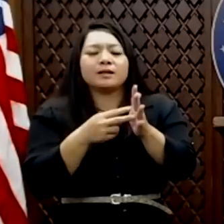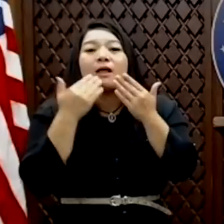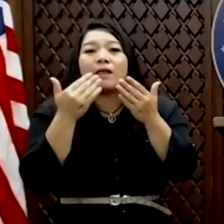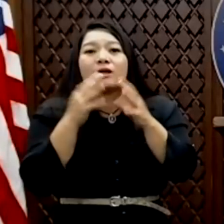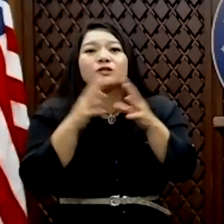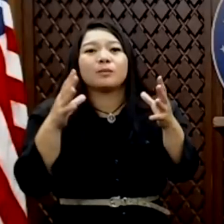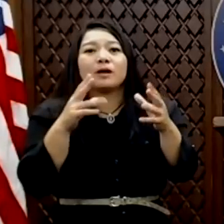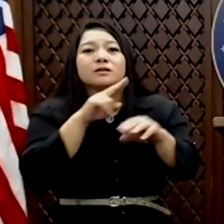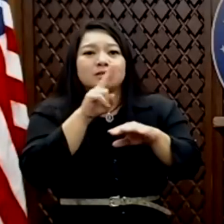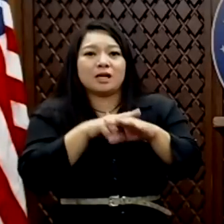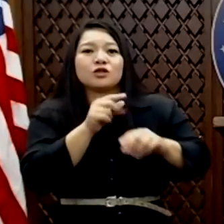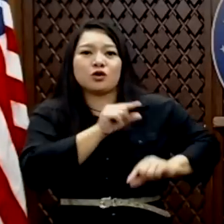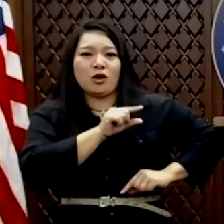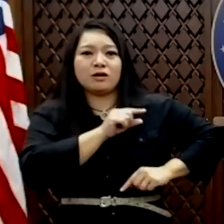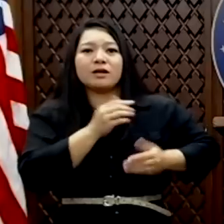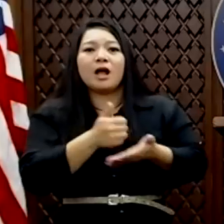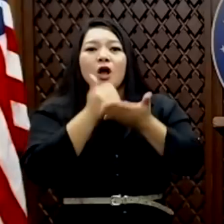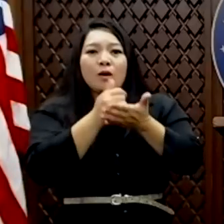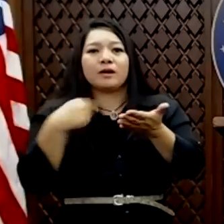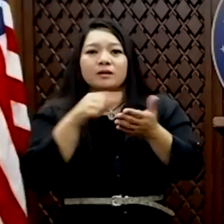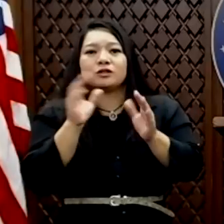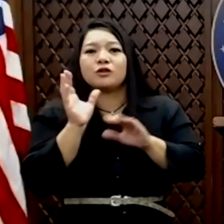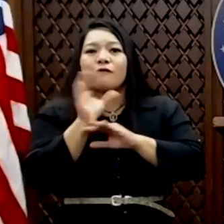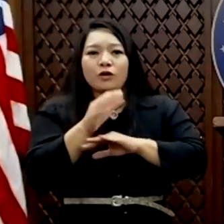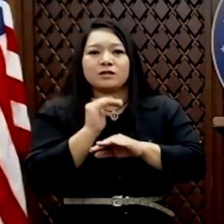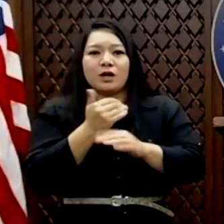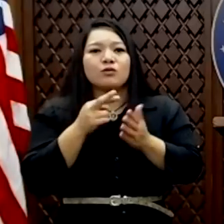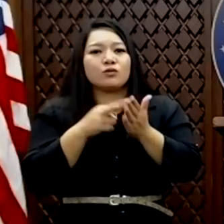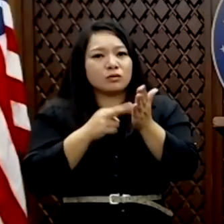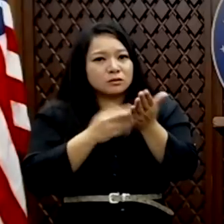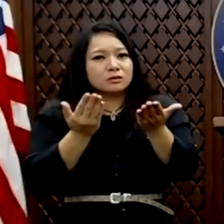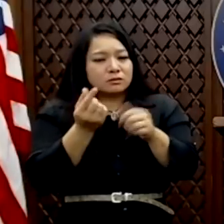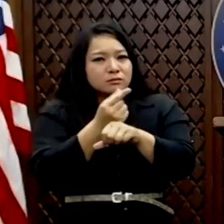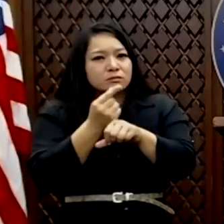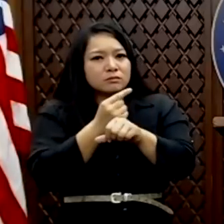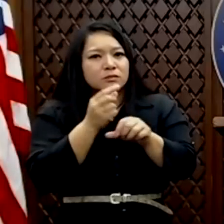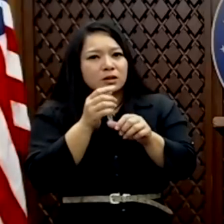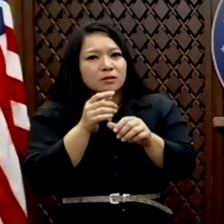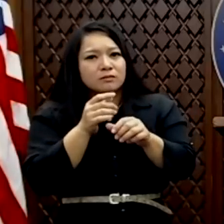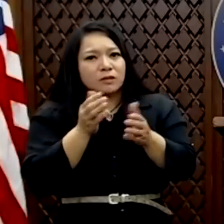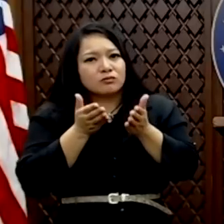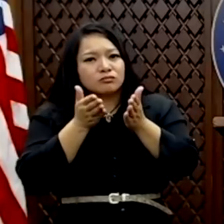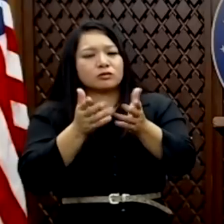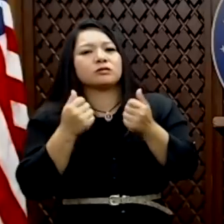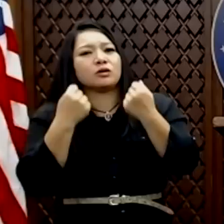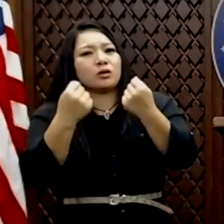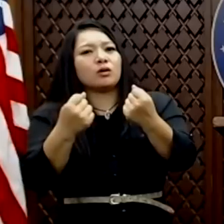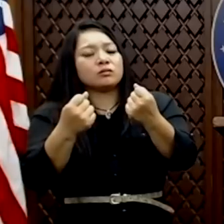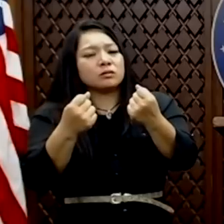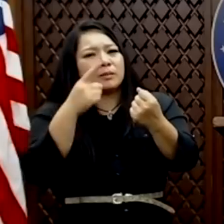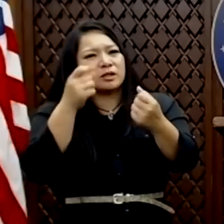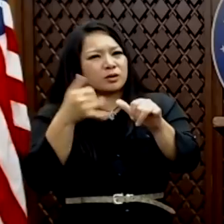you, National Guard. You're helping us to try and enforce our restricted travels in the roadways, because